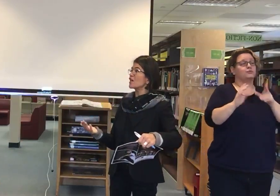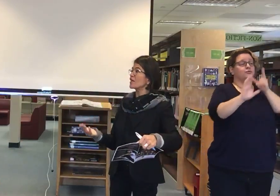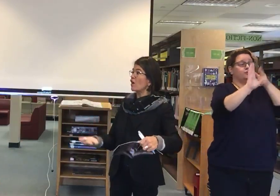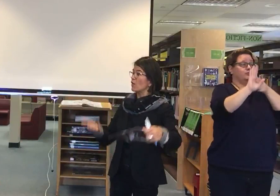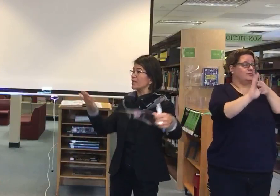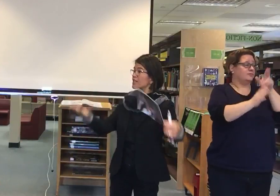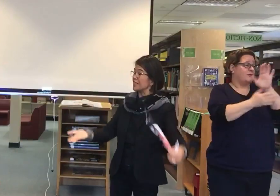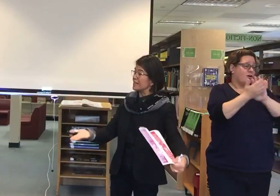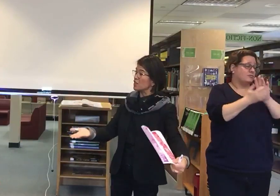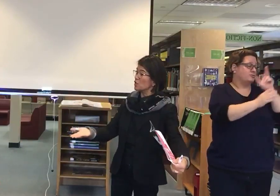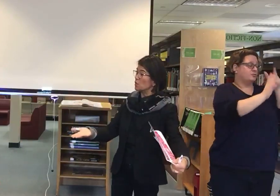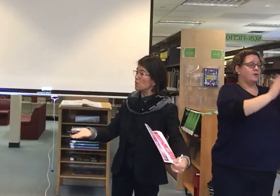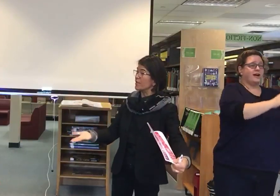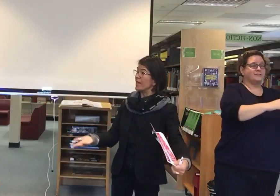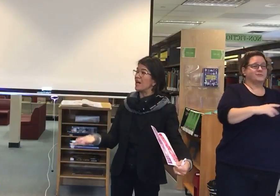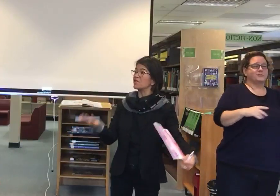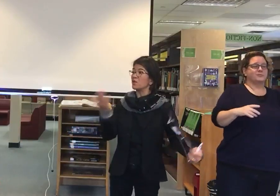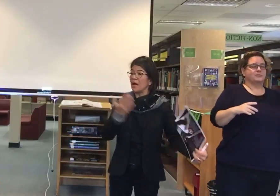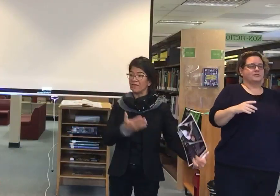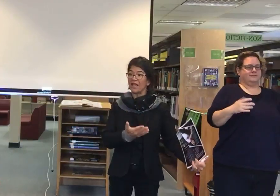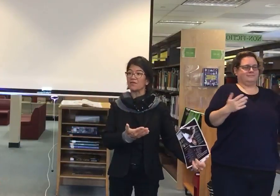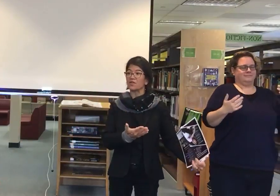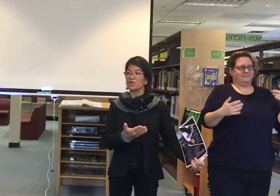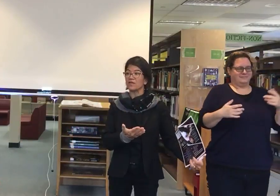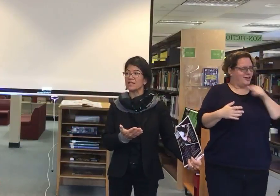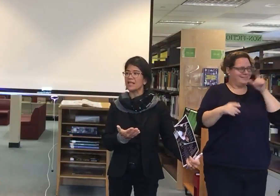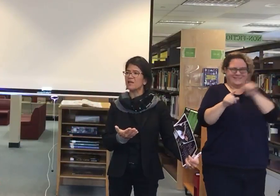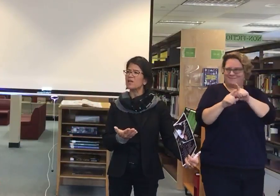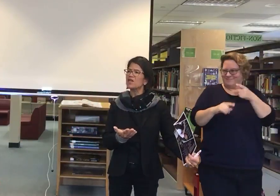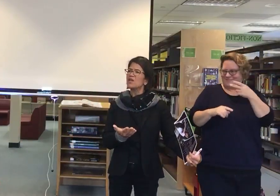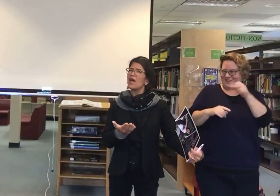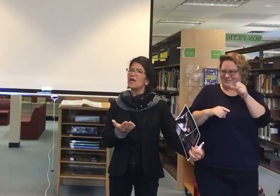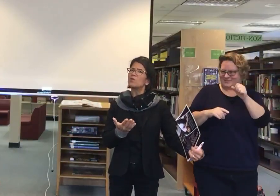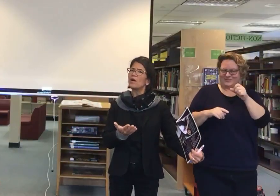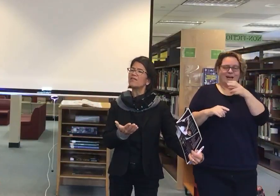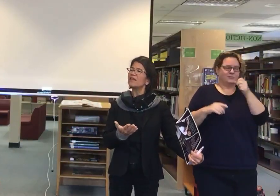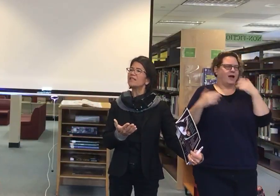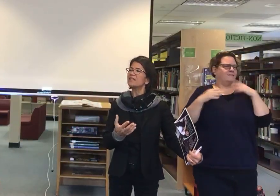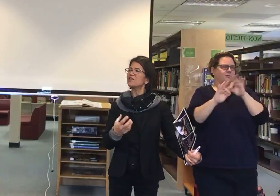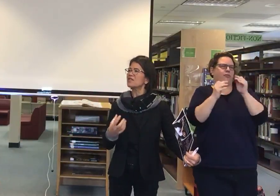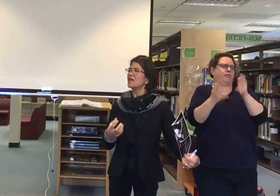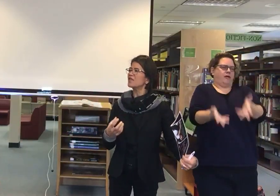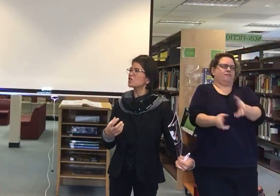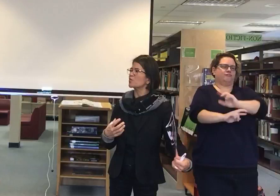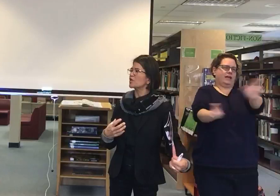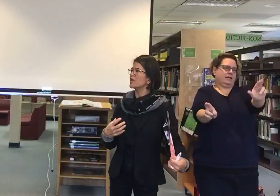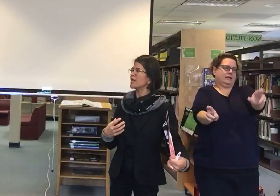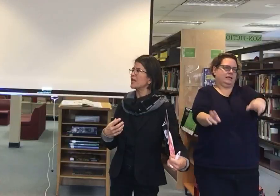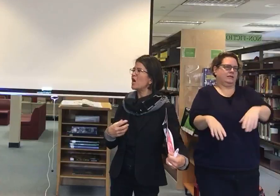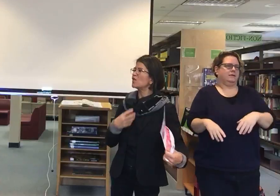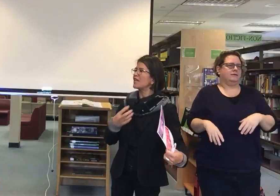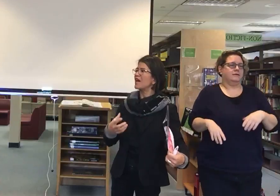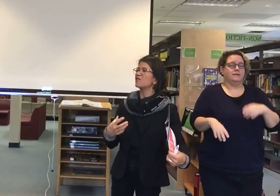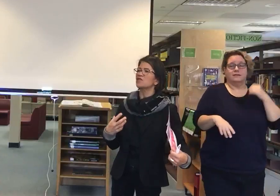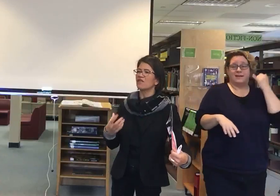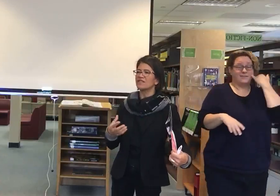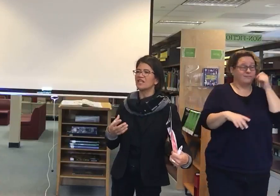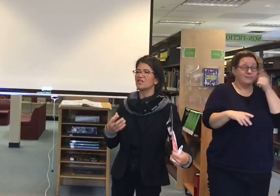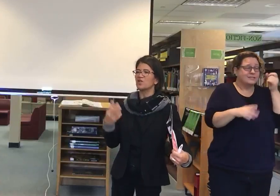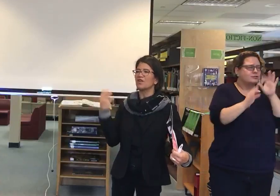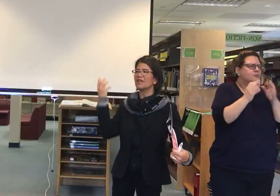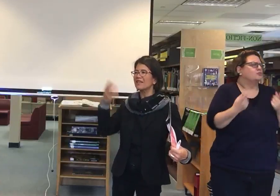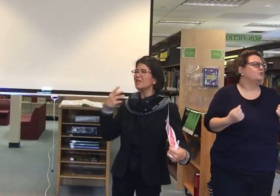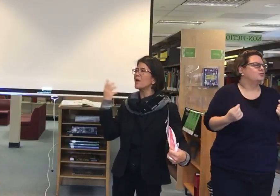aren't necessarily already just in the school, but they have to advocate for services. And what if they didn't understand the interpreter, and how could they have